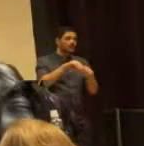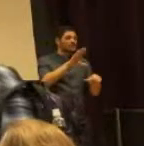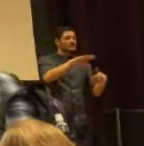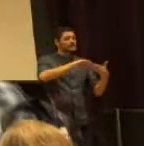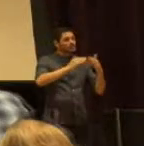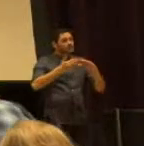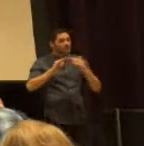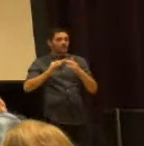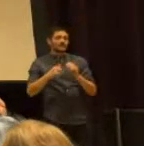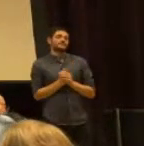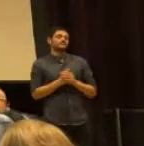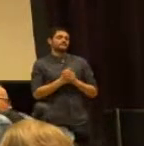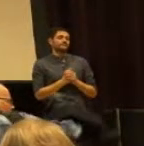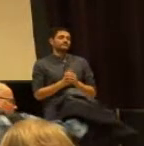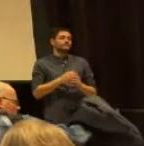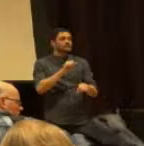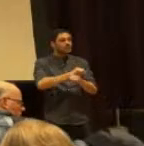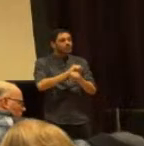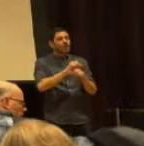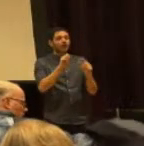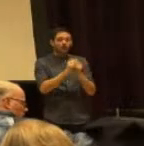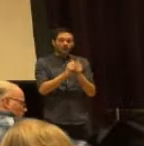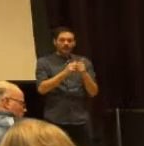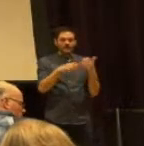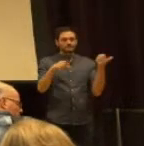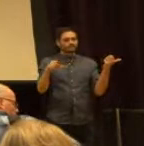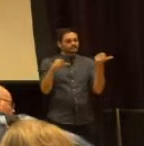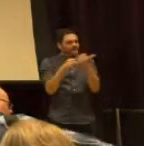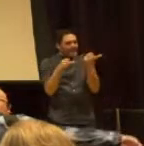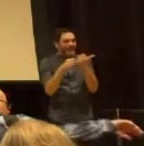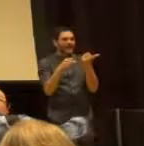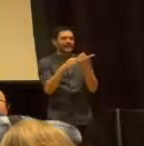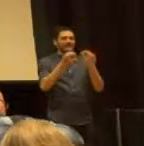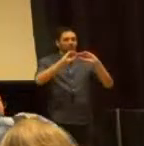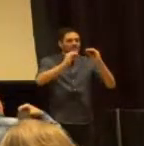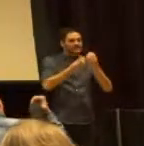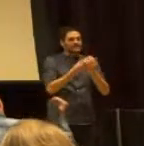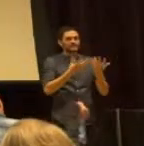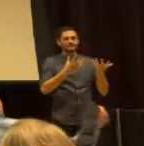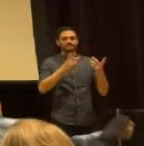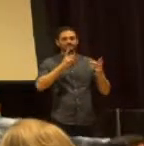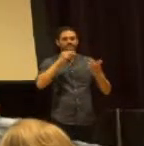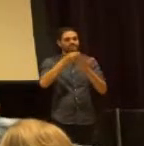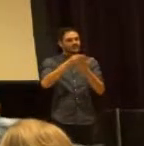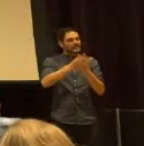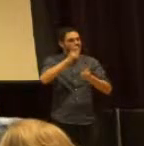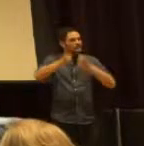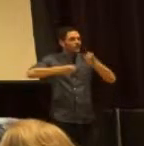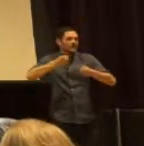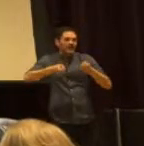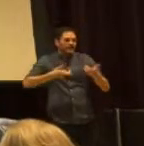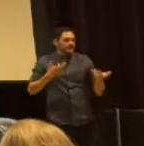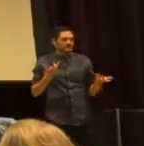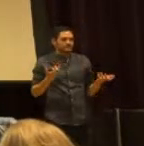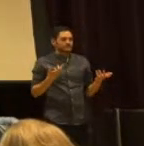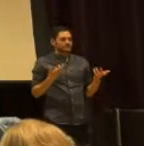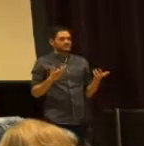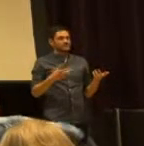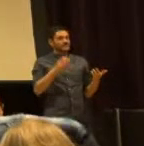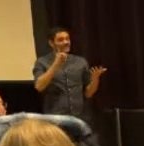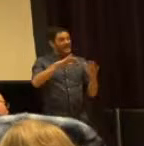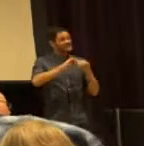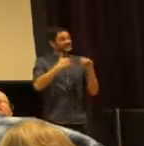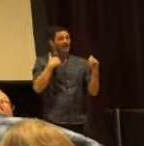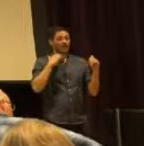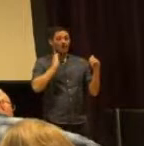working with mutual aid organizations, donating to mutual aid organizations, because that is also how we keep our community